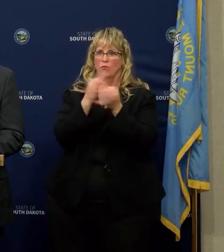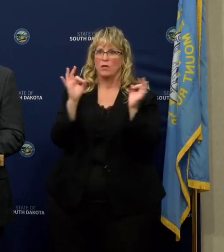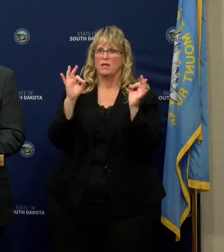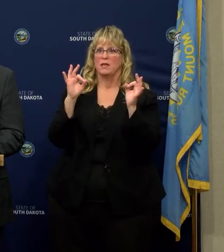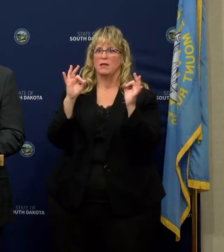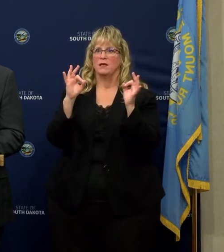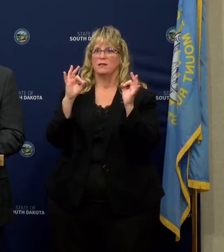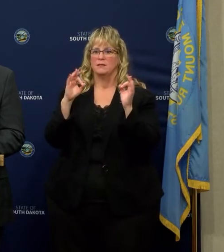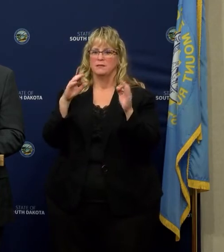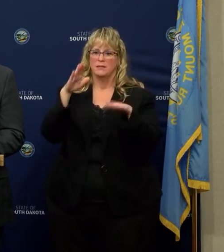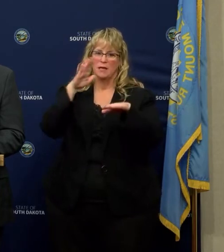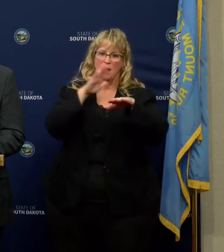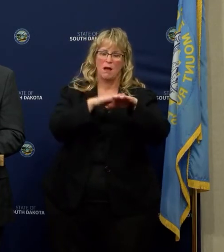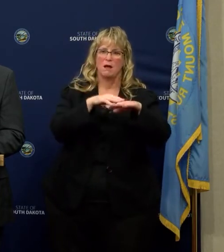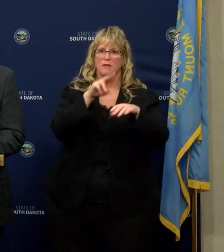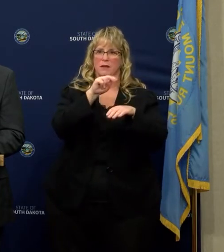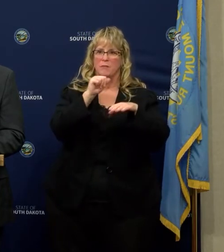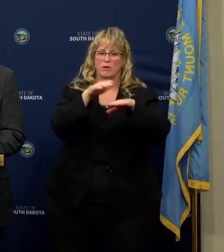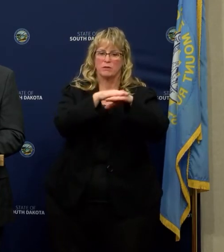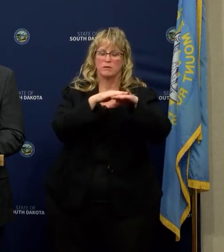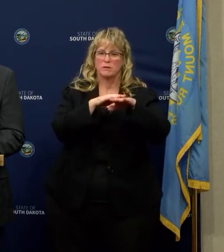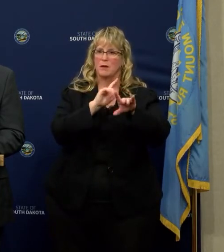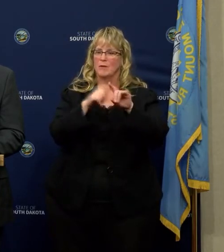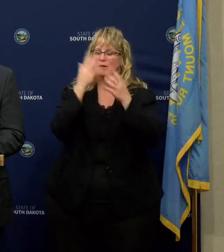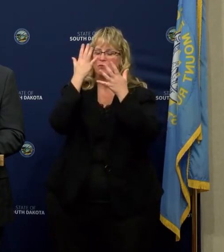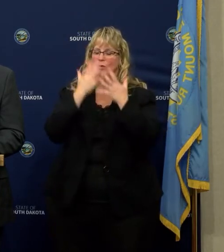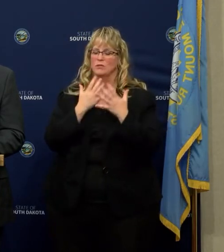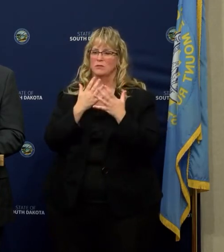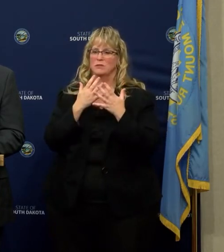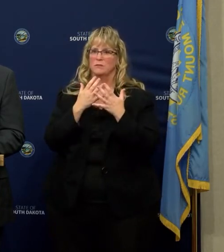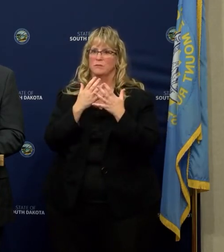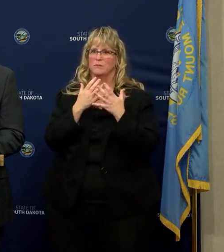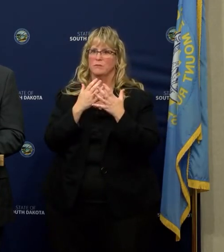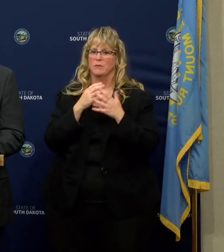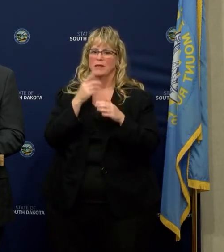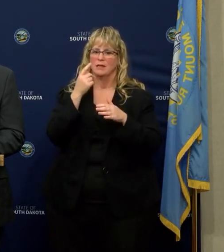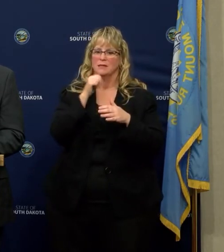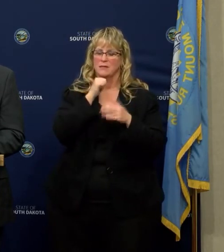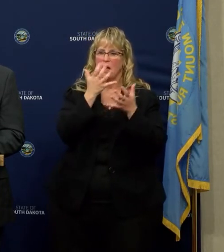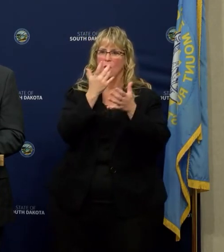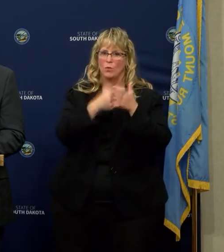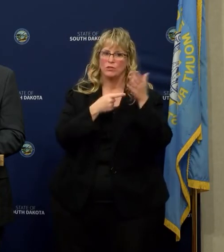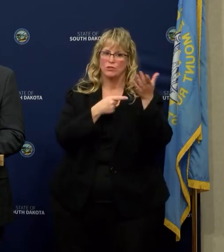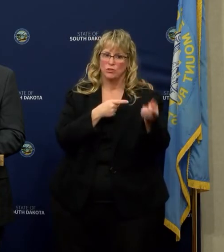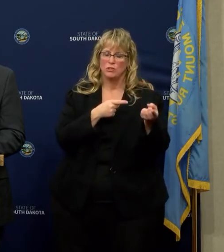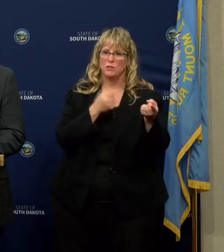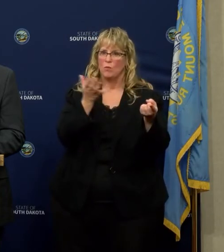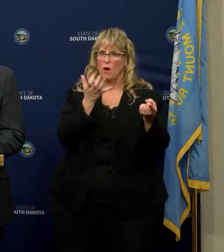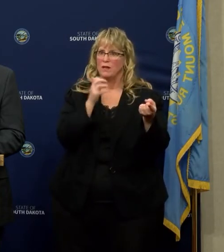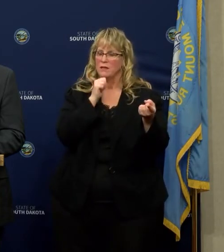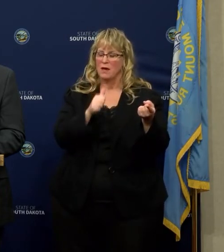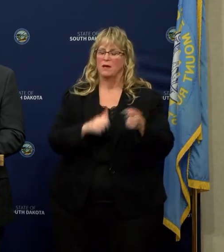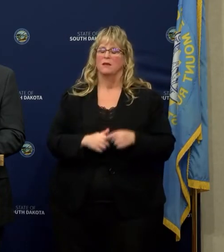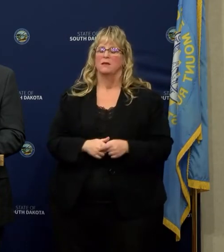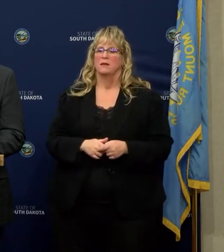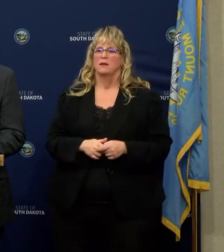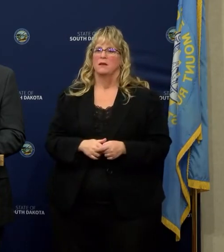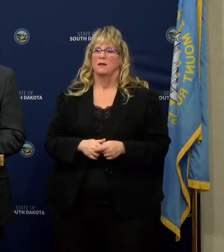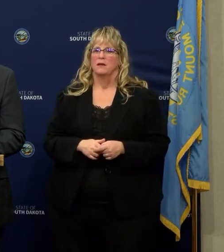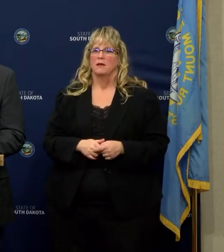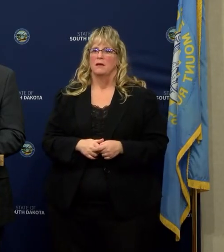reservation. Unfortunately, that didn't turn out the way she had anticipated. But